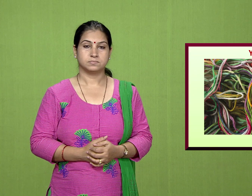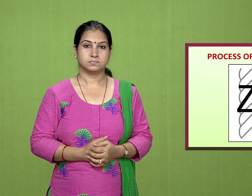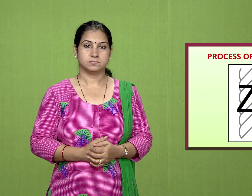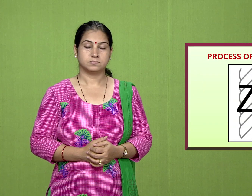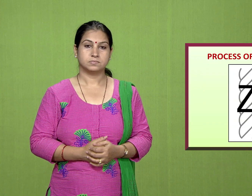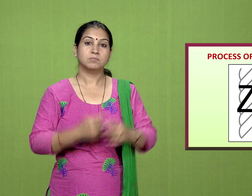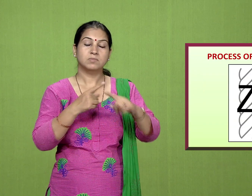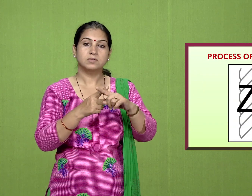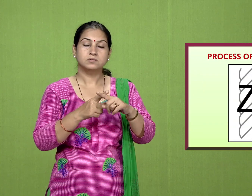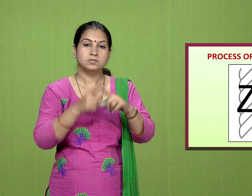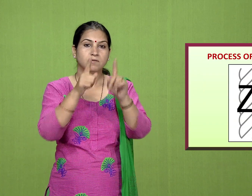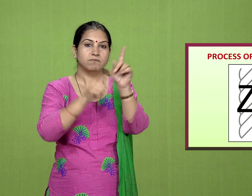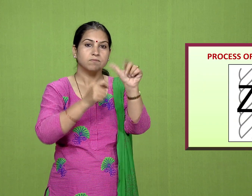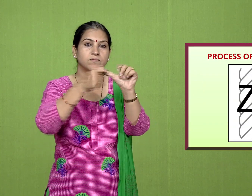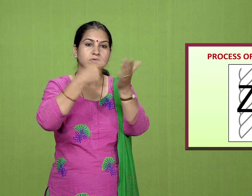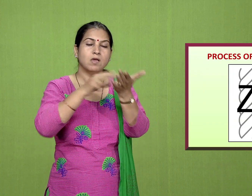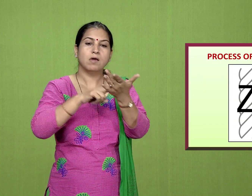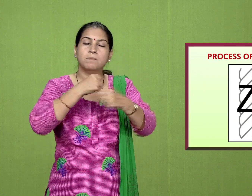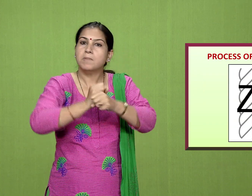and the process of yarn making.